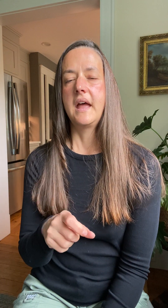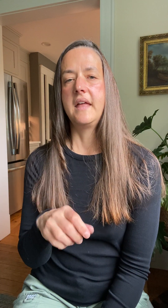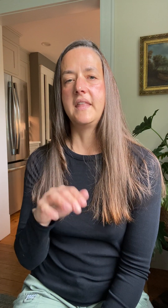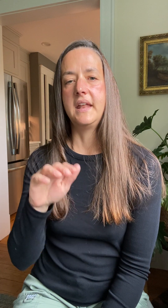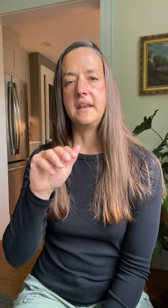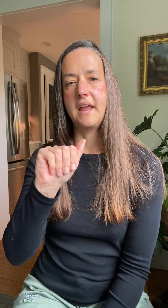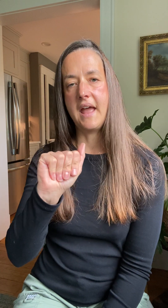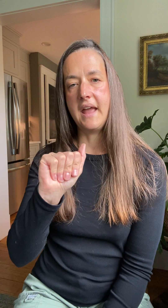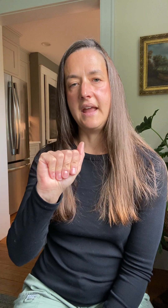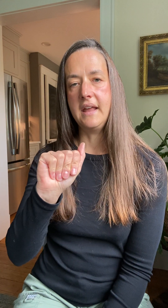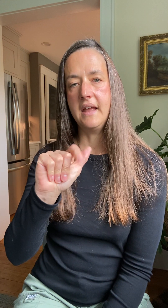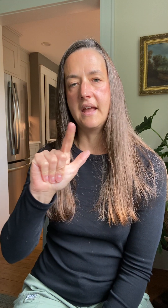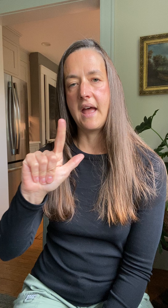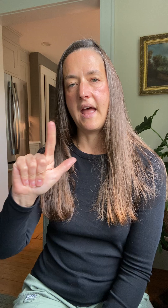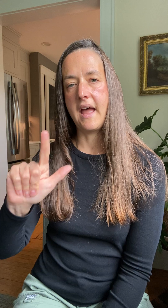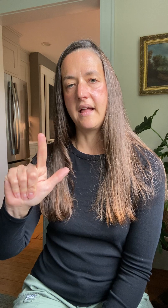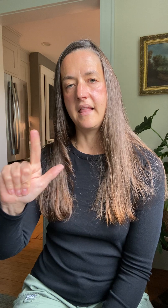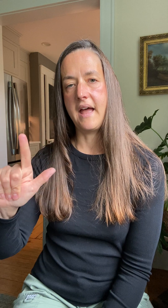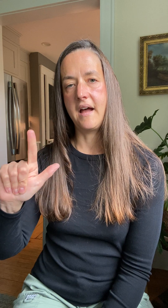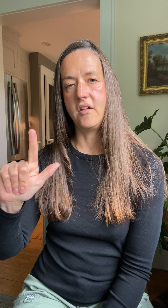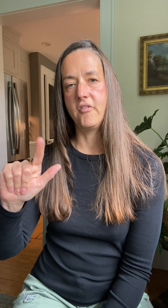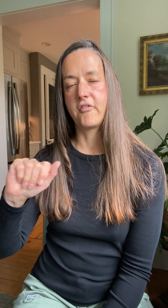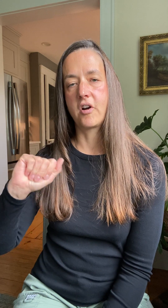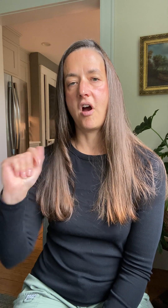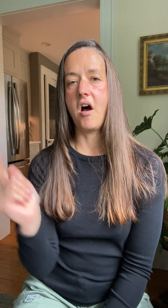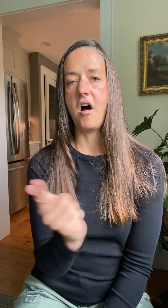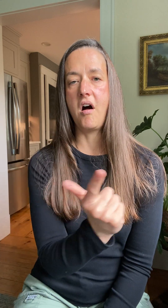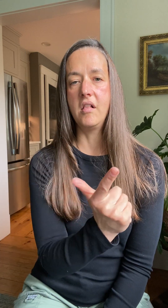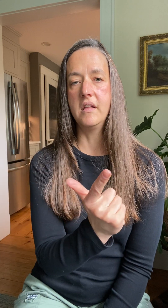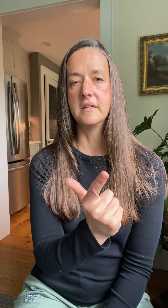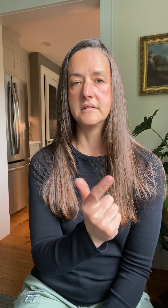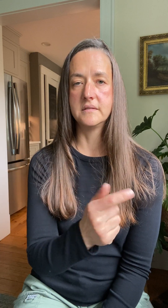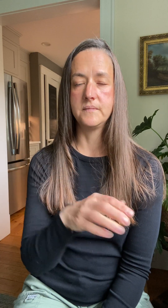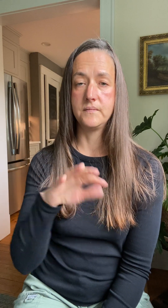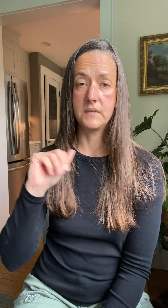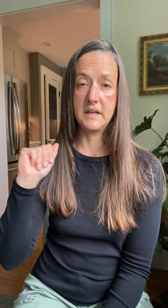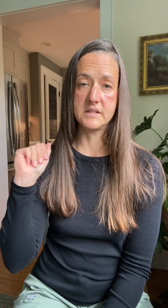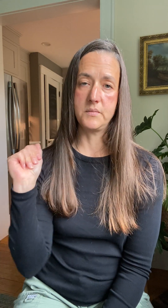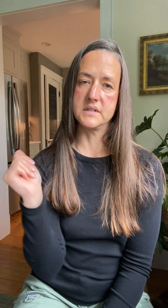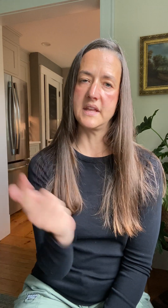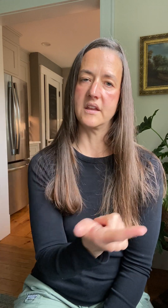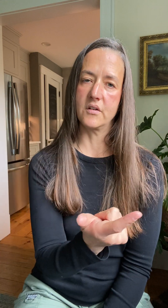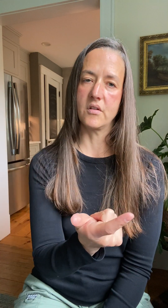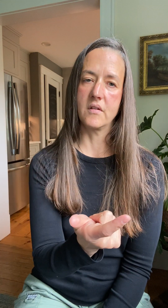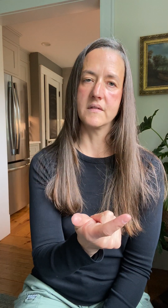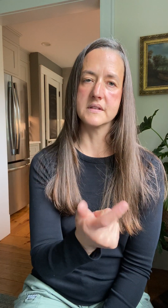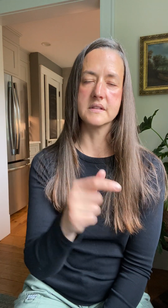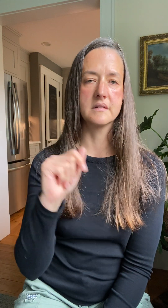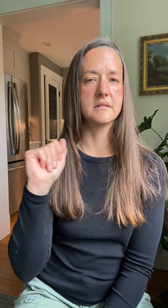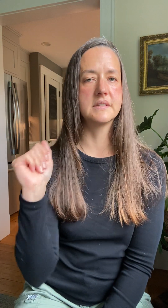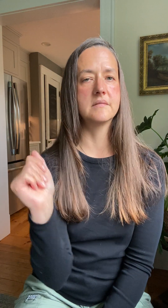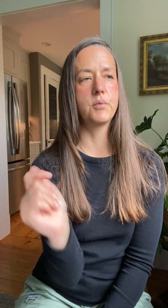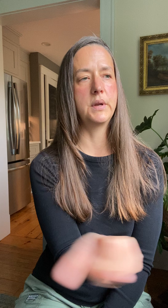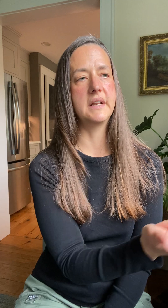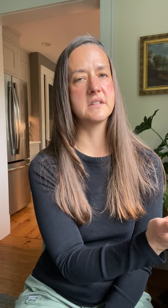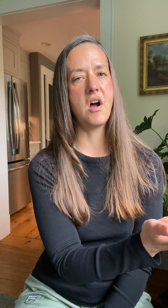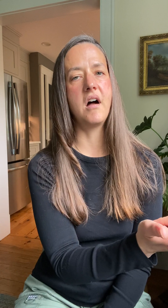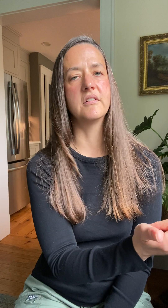And then A-L-L for all, it's almost like you're pointing to all of